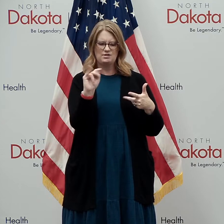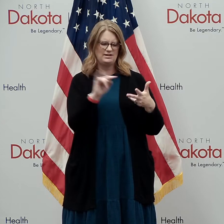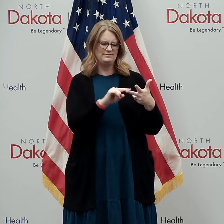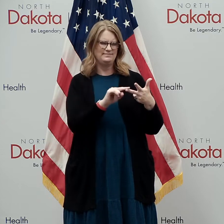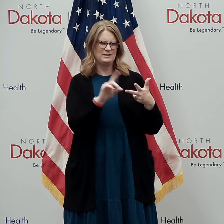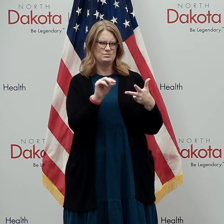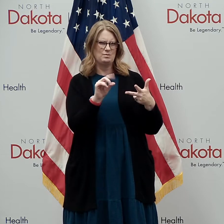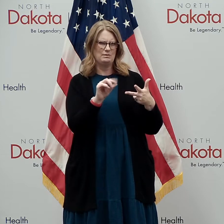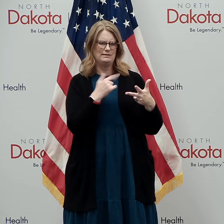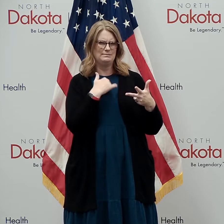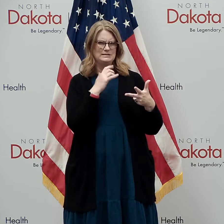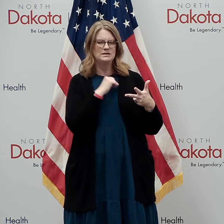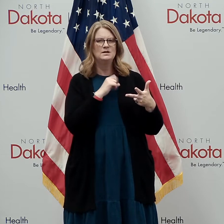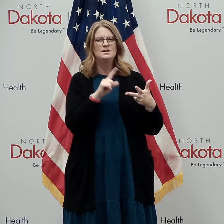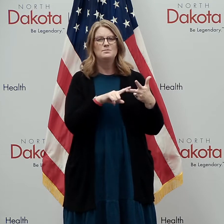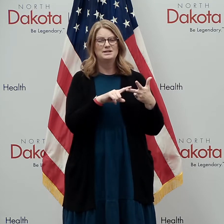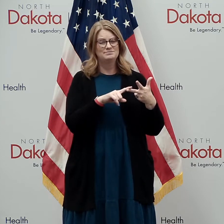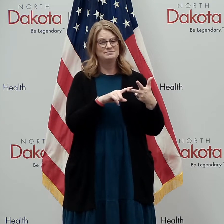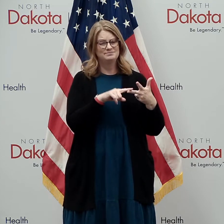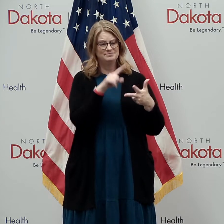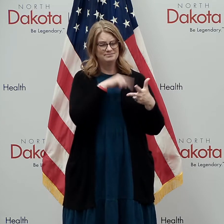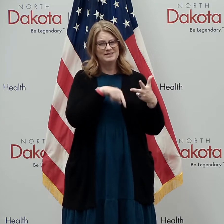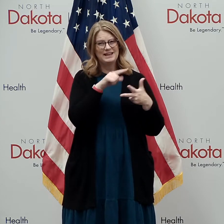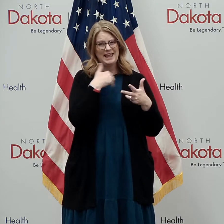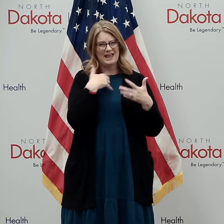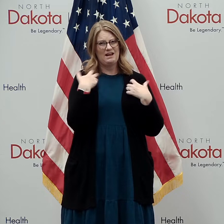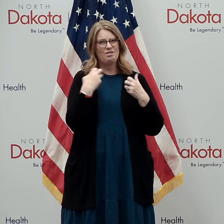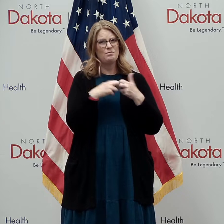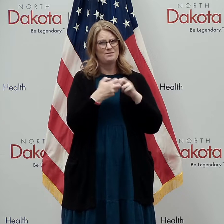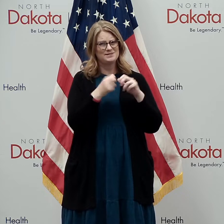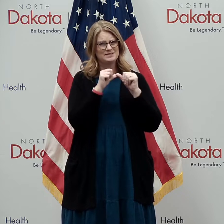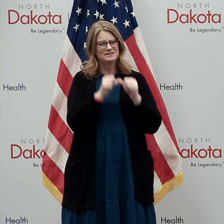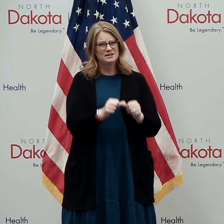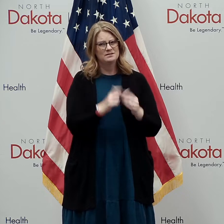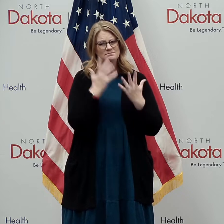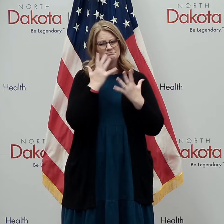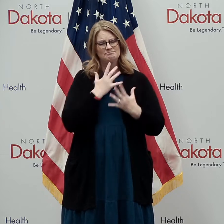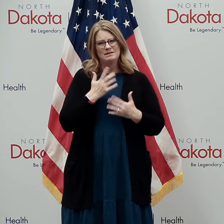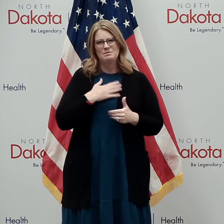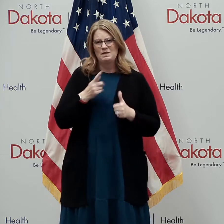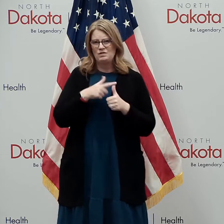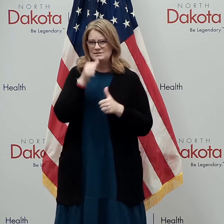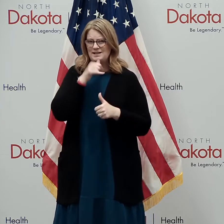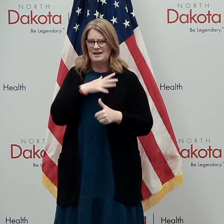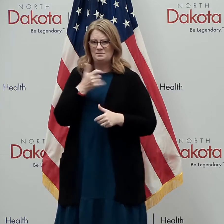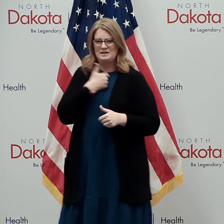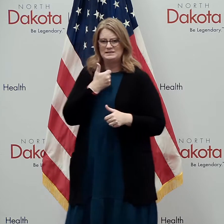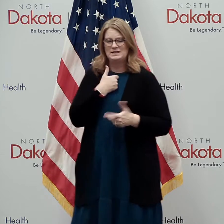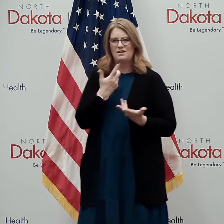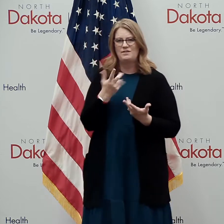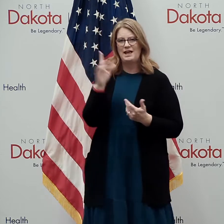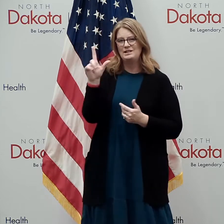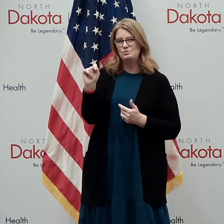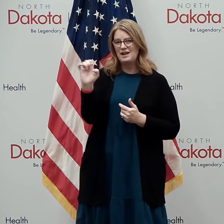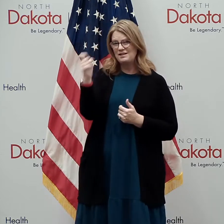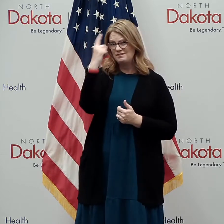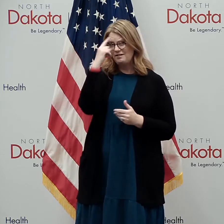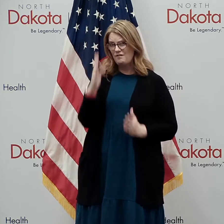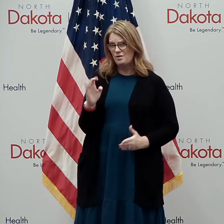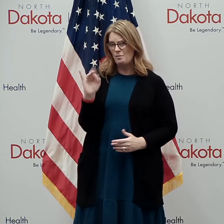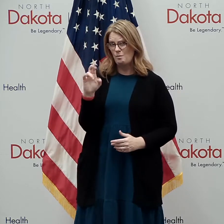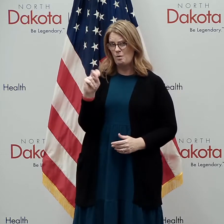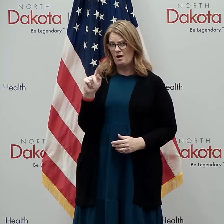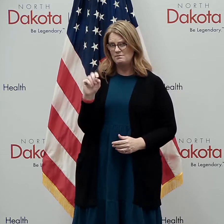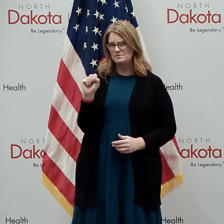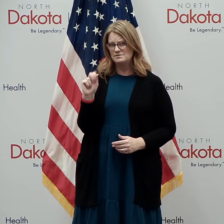conditions along with COVID. And as always, from the First Lady and myself and Lieutenant Governor Brent Sanford, our hearts go out